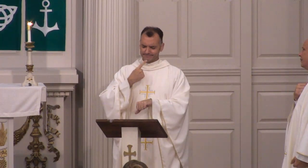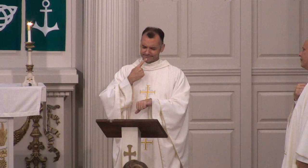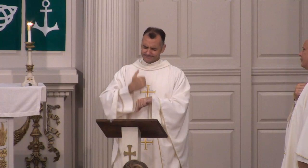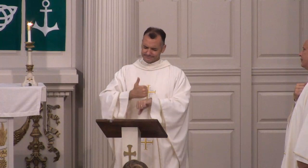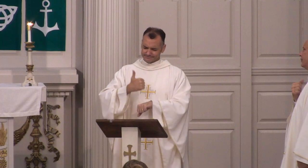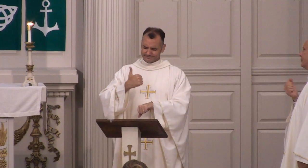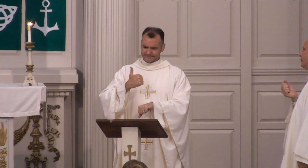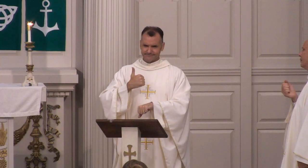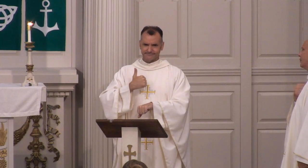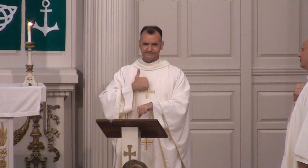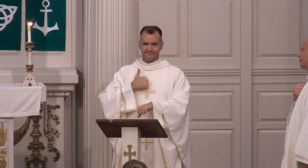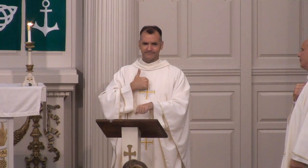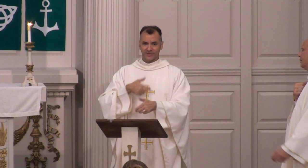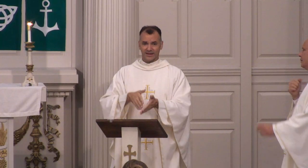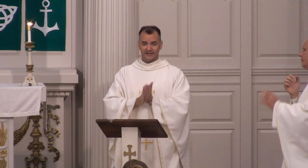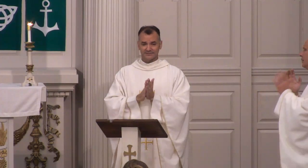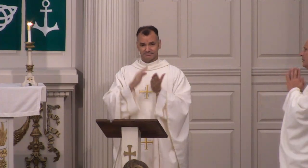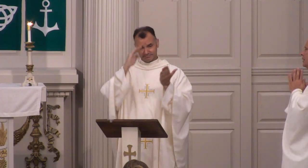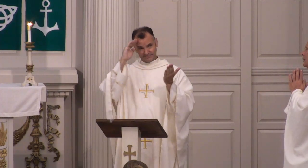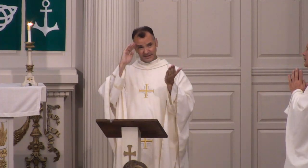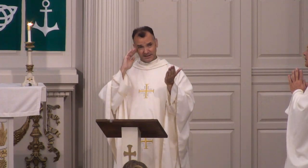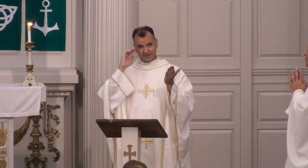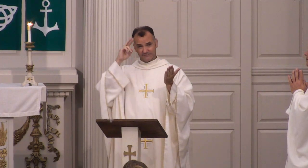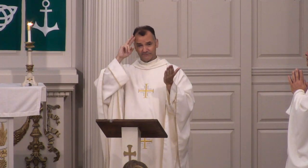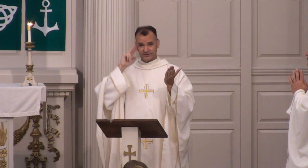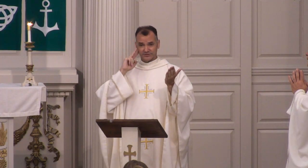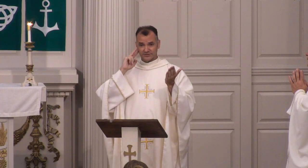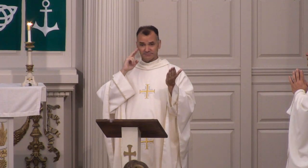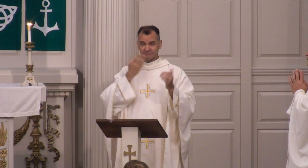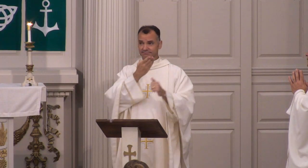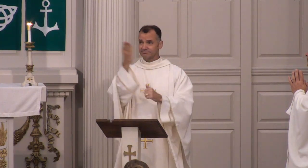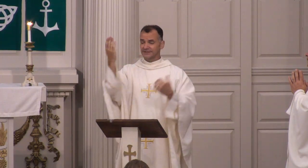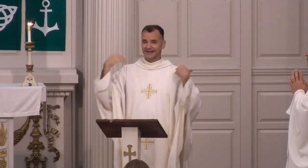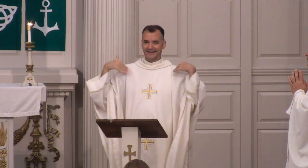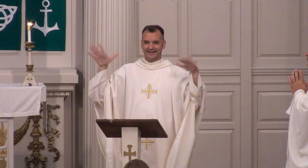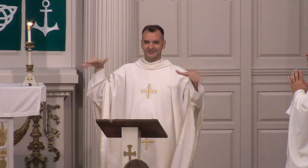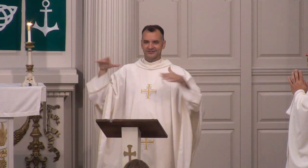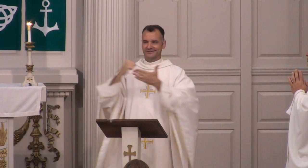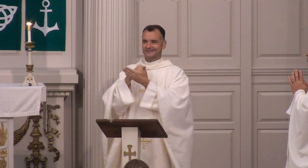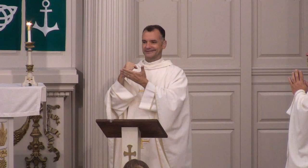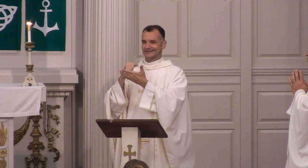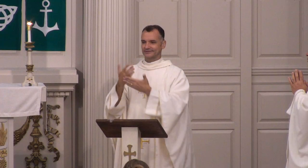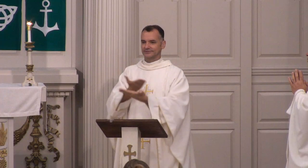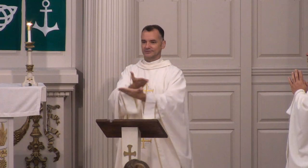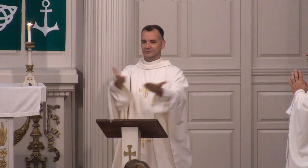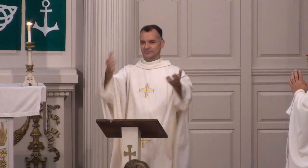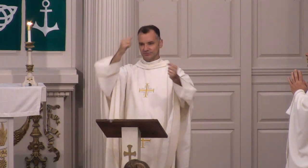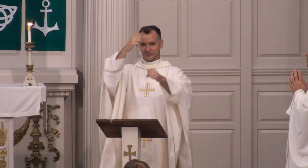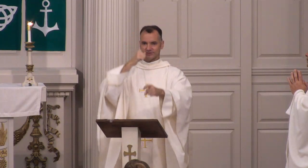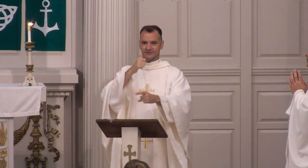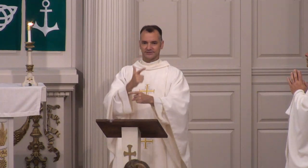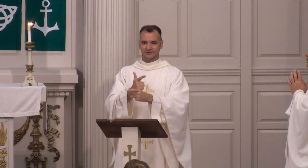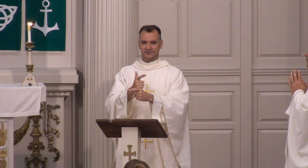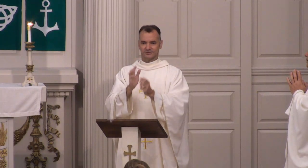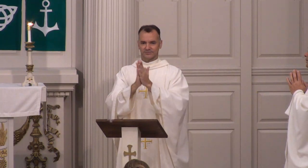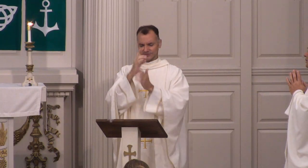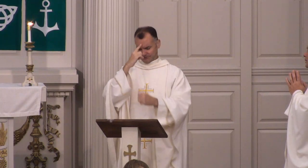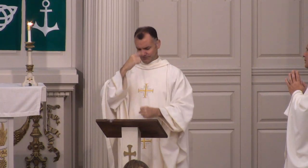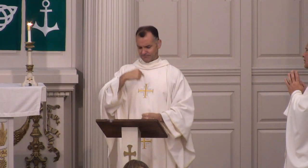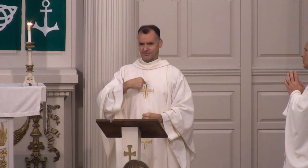through my fault, through my most grievous fault. Therefore, I ask, Blessed Mary, ever Virgin, all the angels and saints, and you,